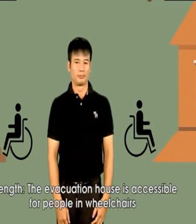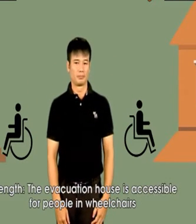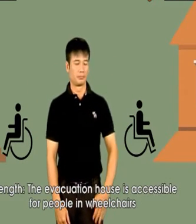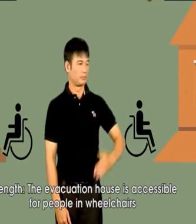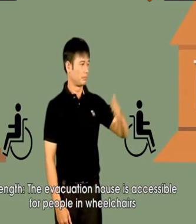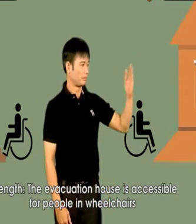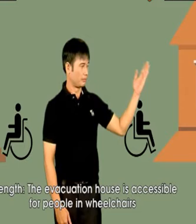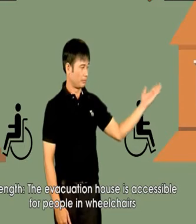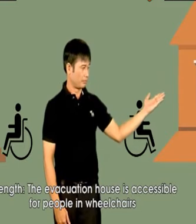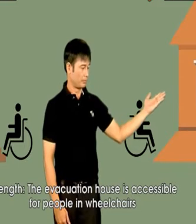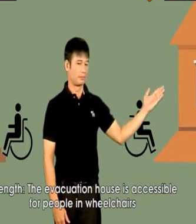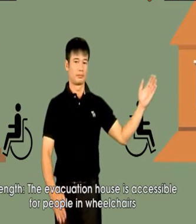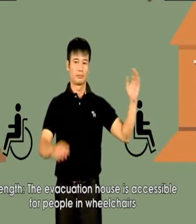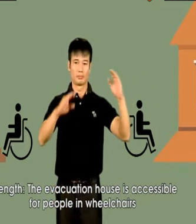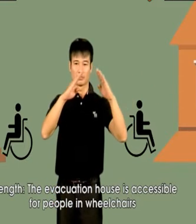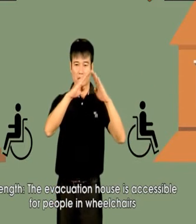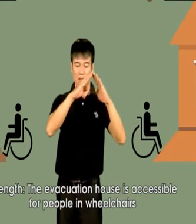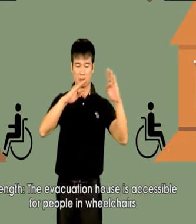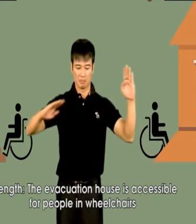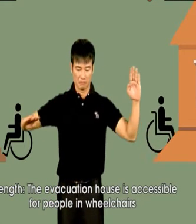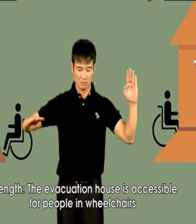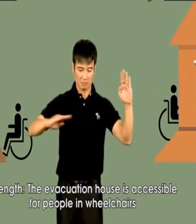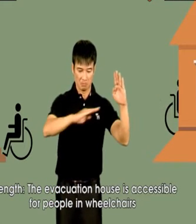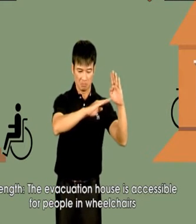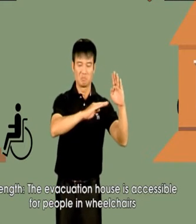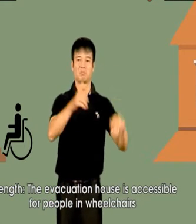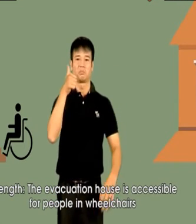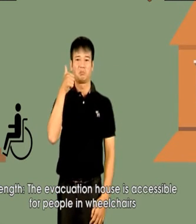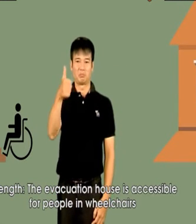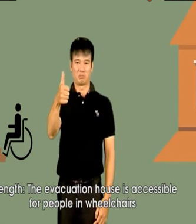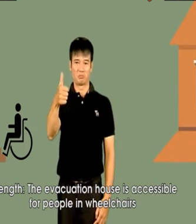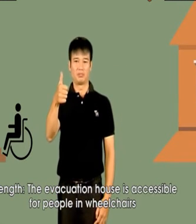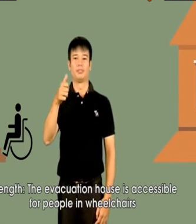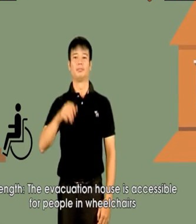Strength. The evacuation house is accessible for people in wheelchairs.